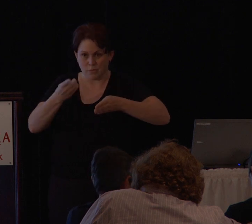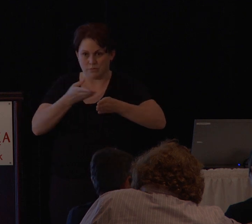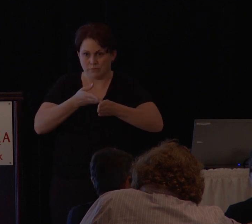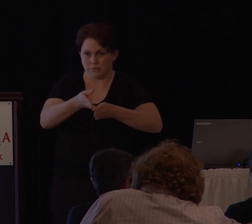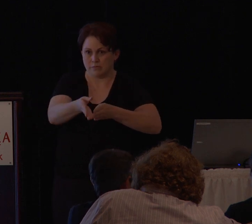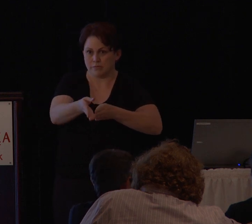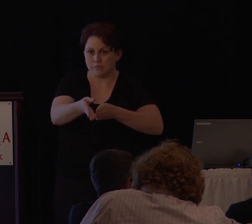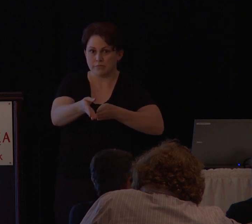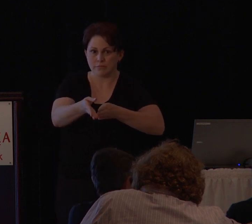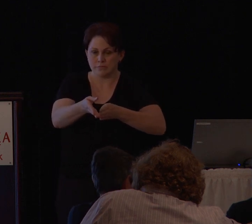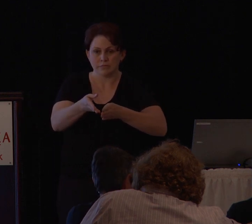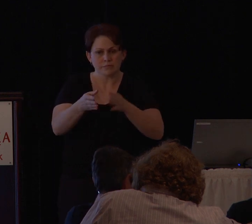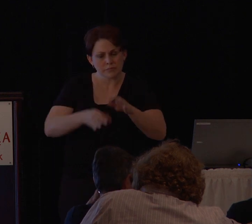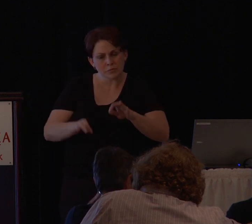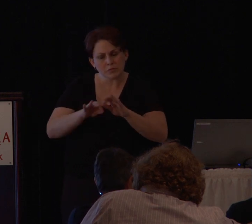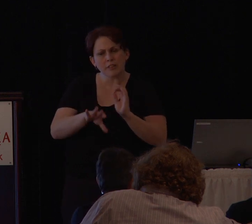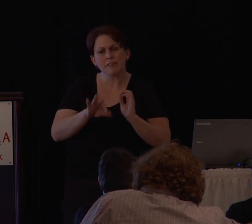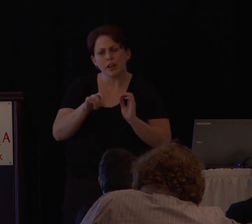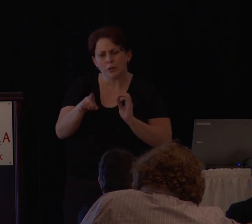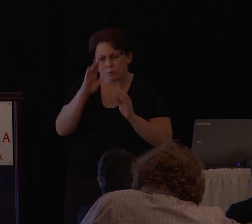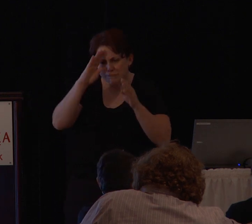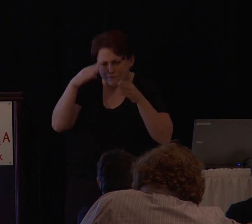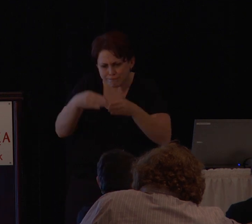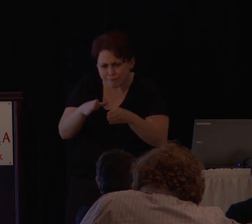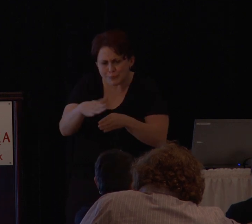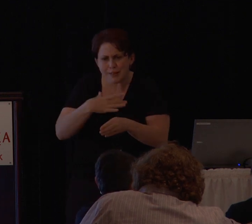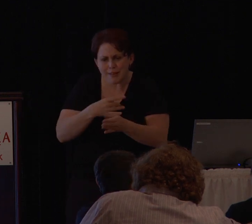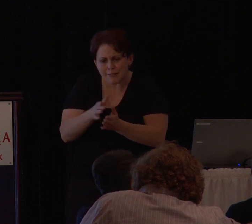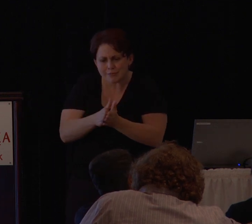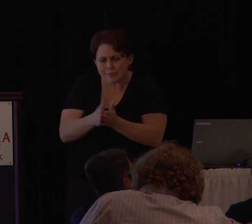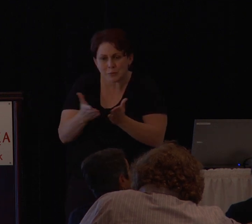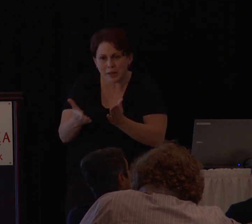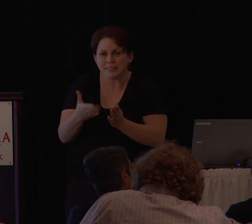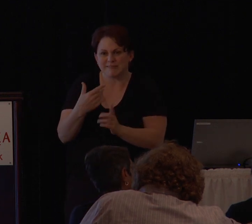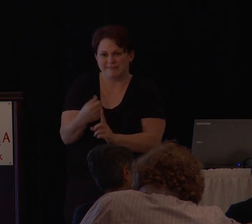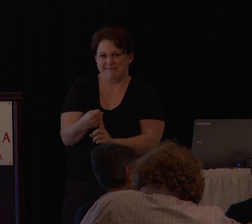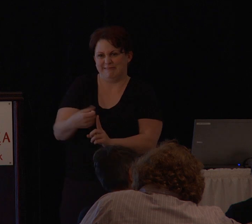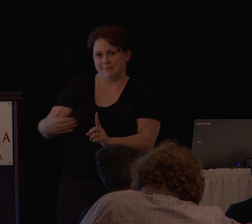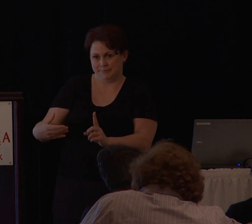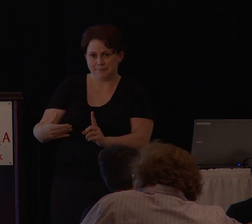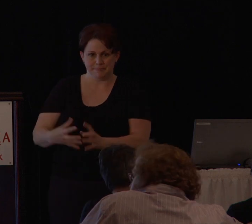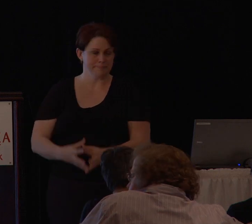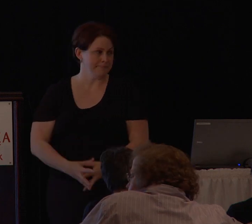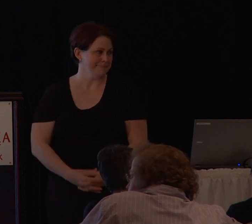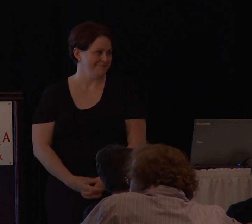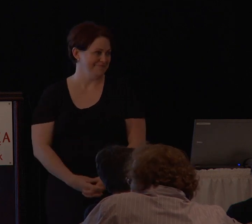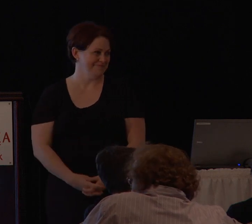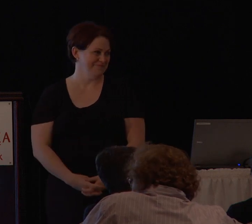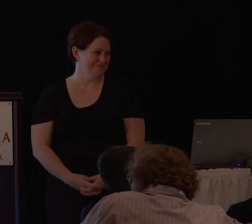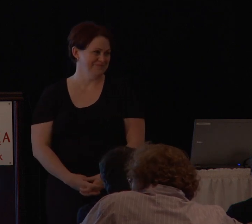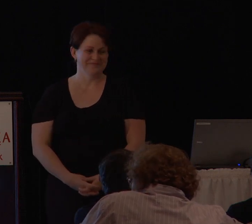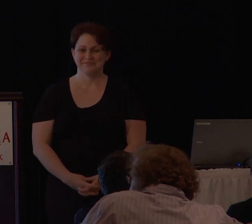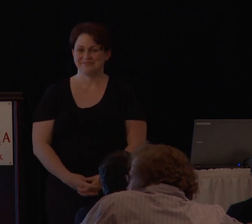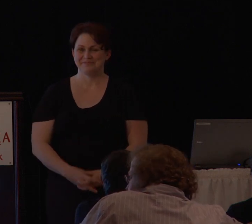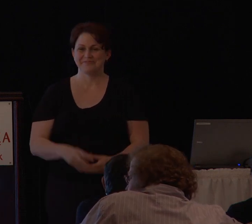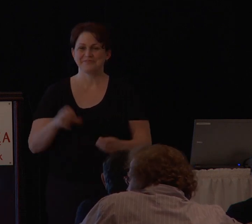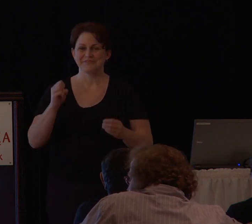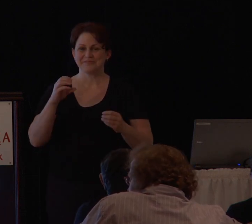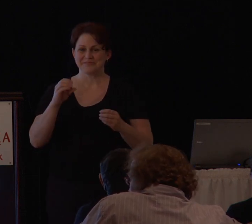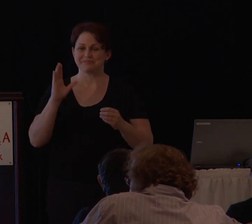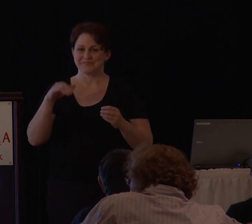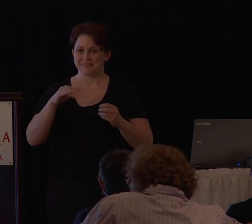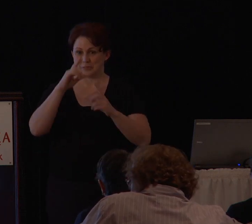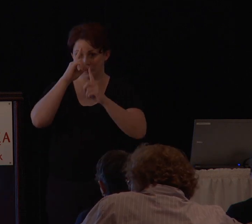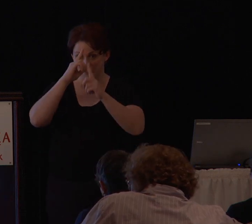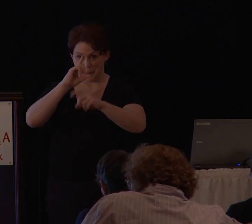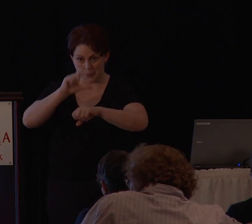it's important to relate the material to that specific interest. And also goal setting and rewards. And